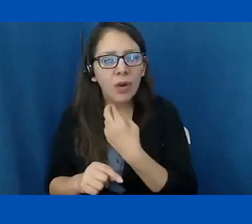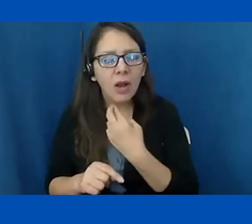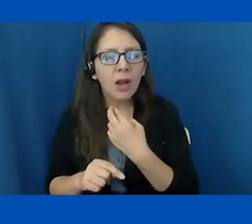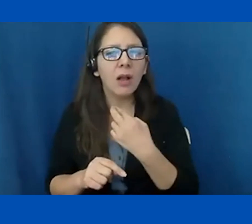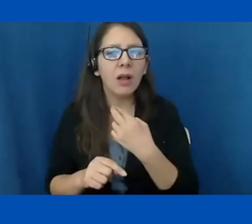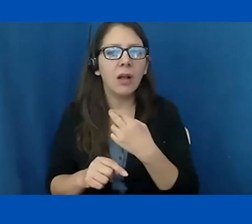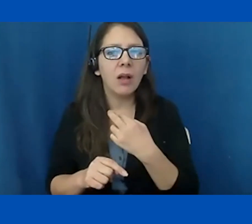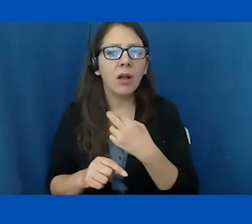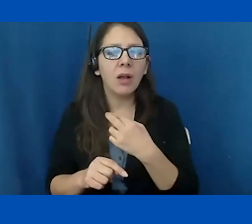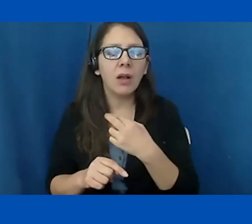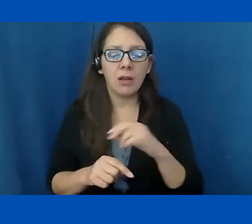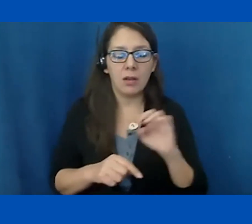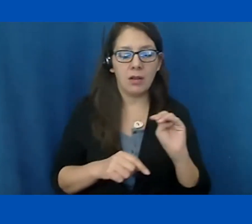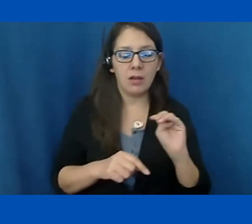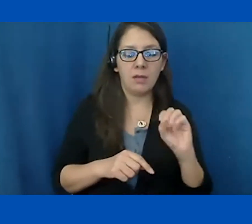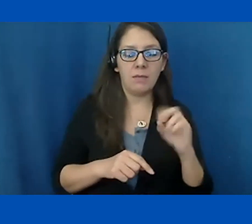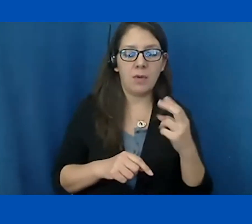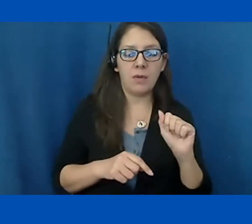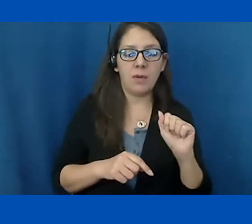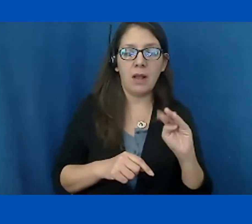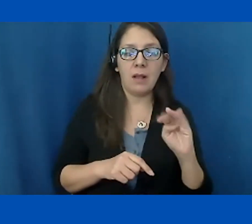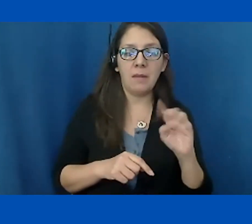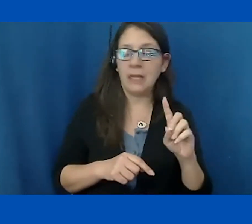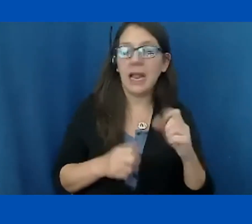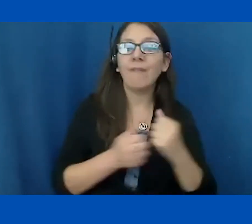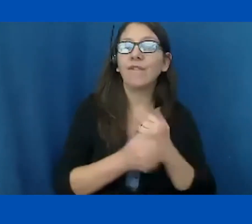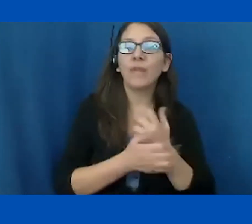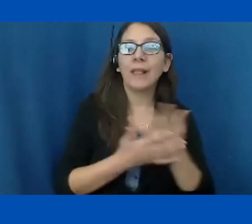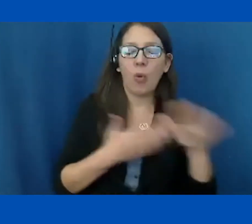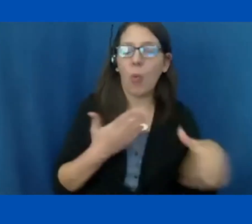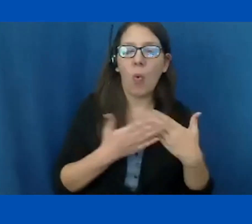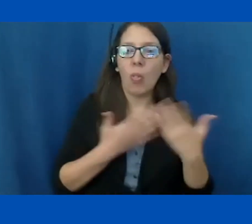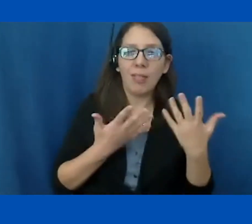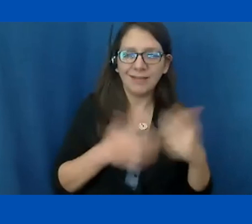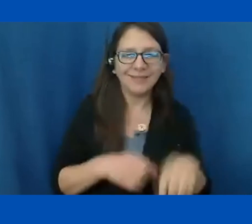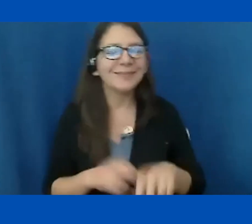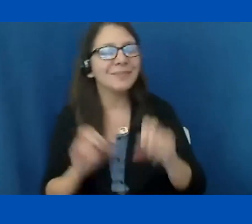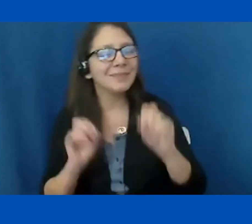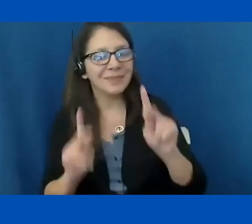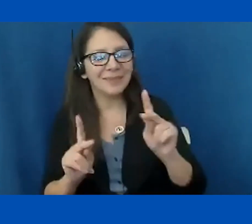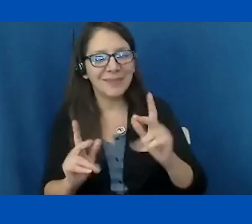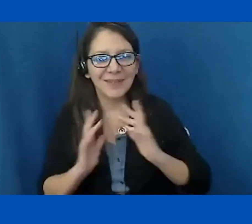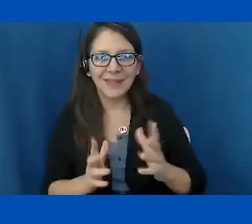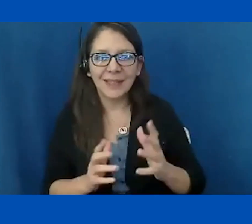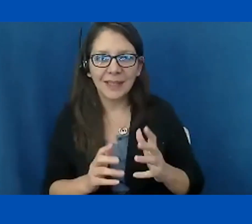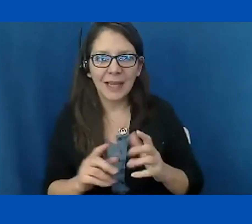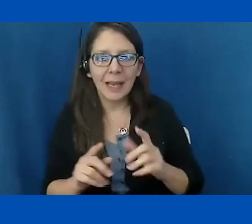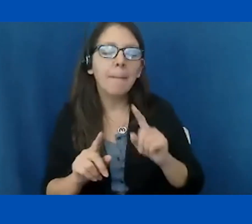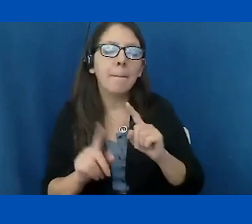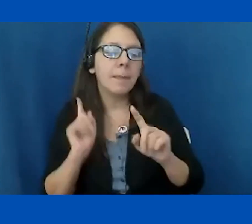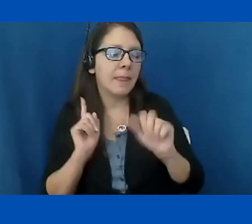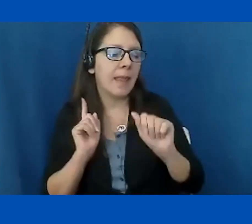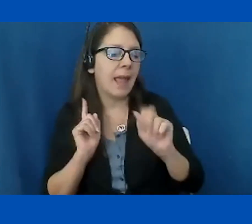Order. Everything. Okay, awesome. All right, cool. So I think he I said will. ordering.